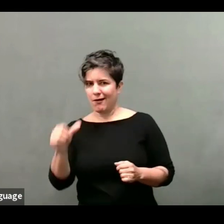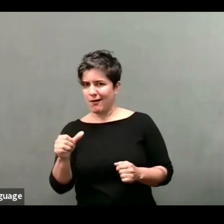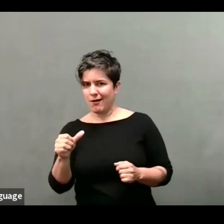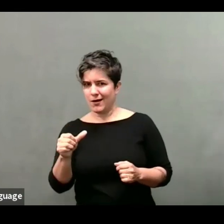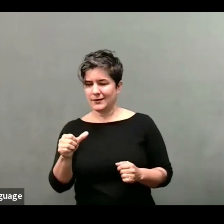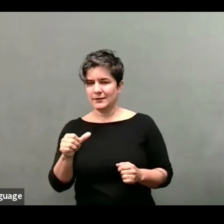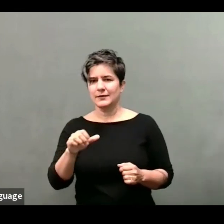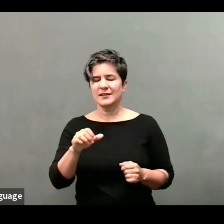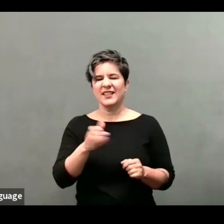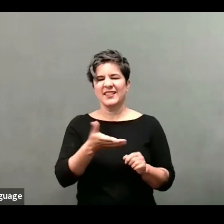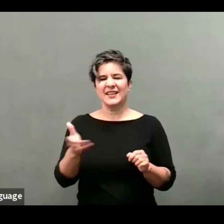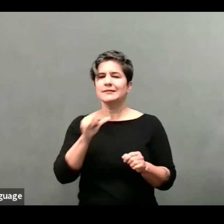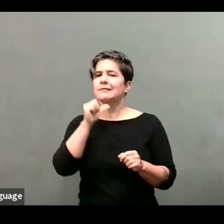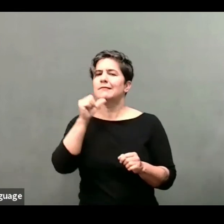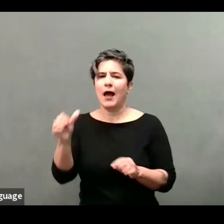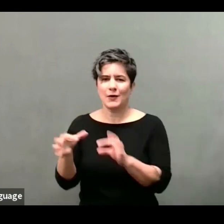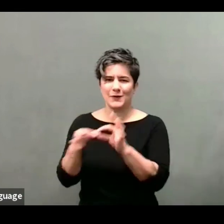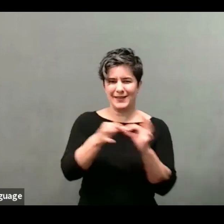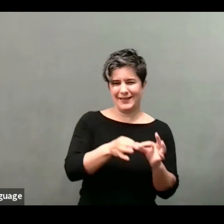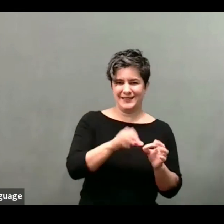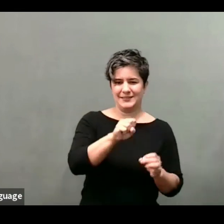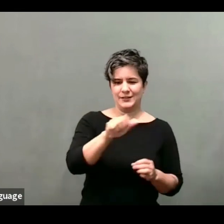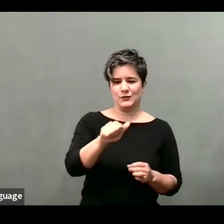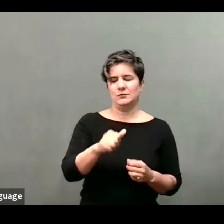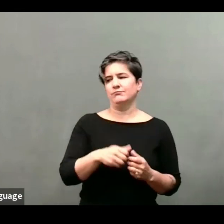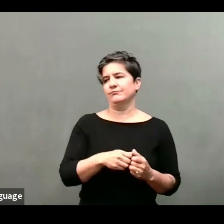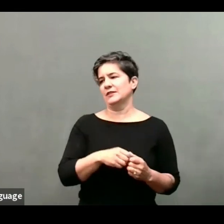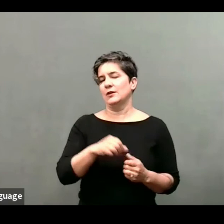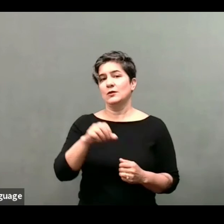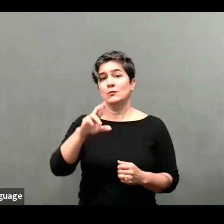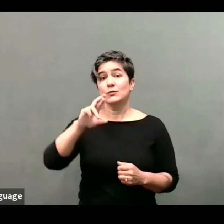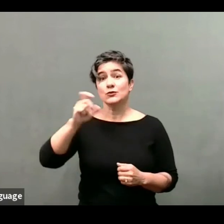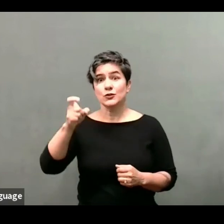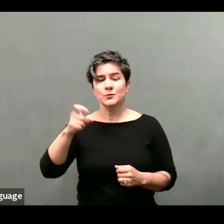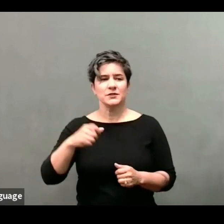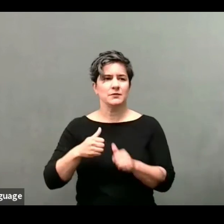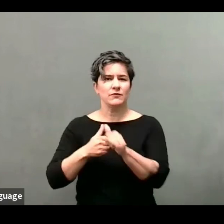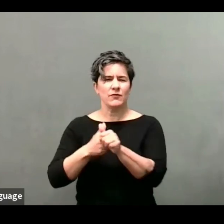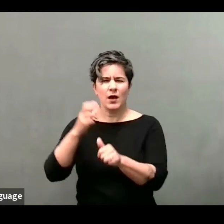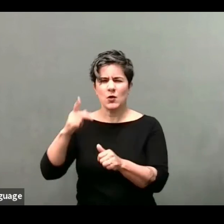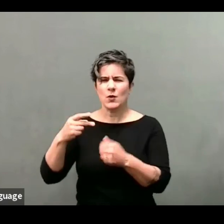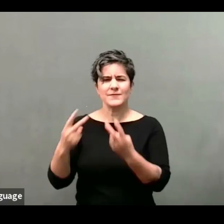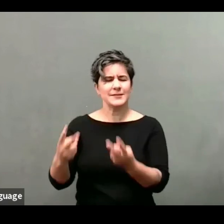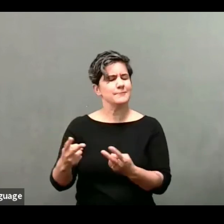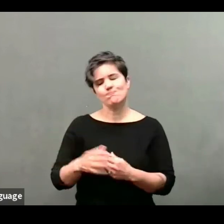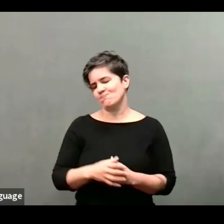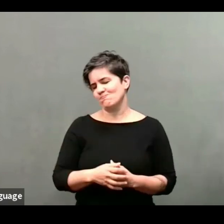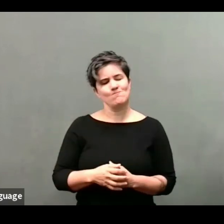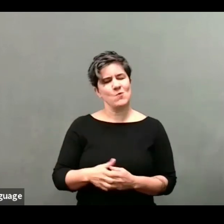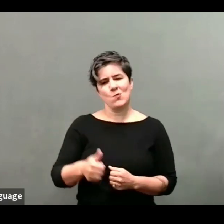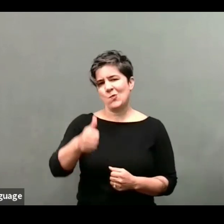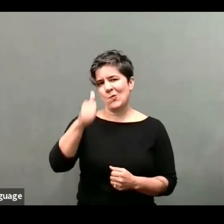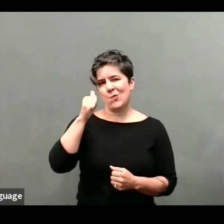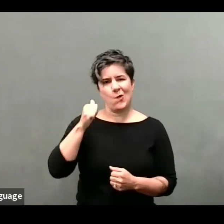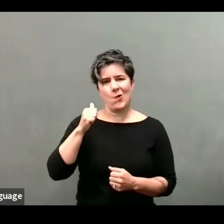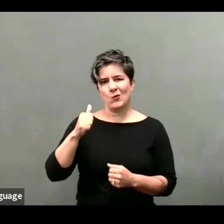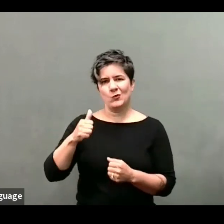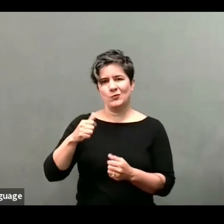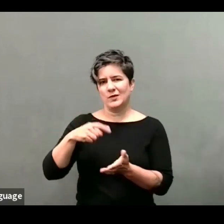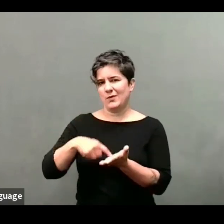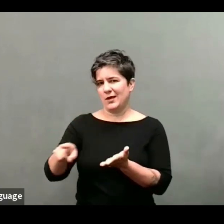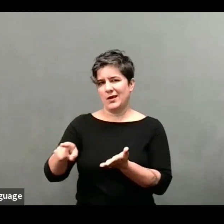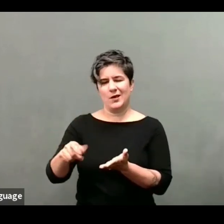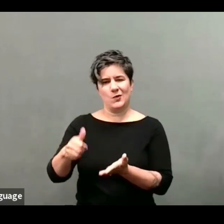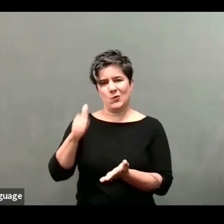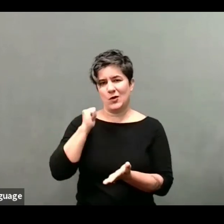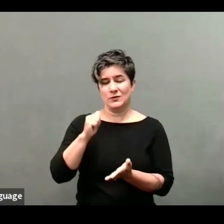things outside of the visit. So prescriptions or follow-up visits, those things won't be covered. And that's just